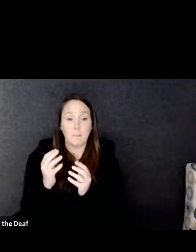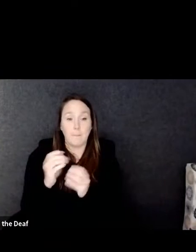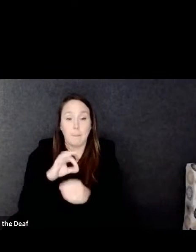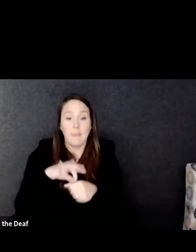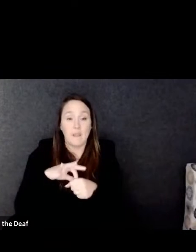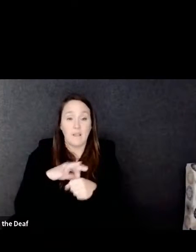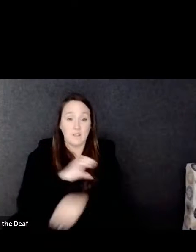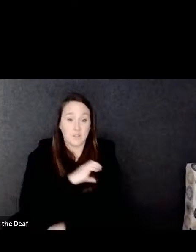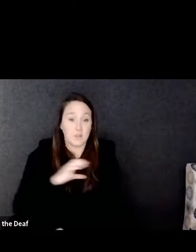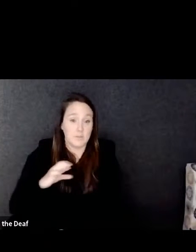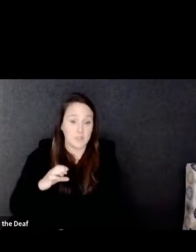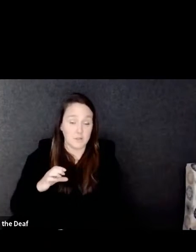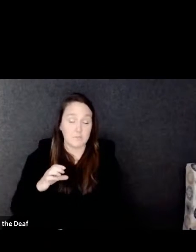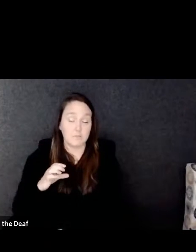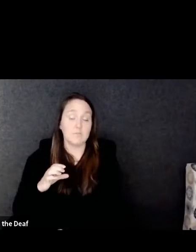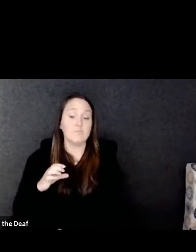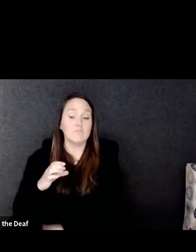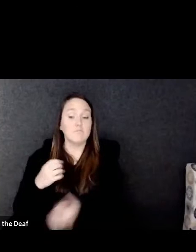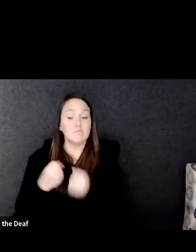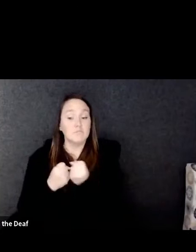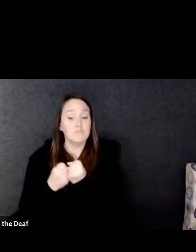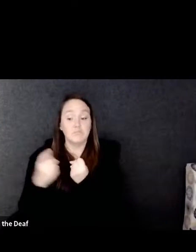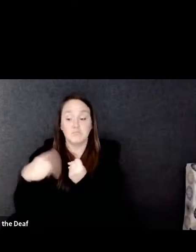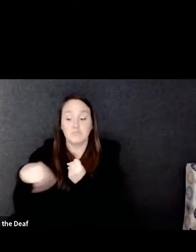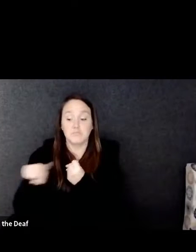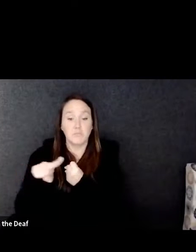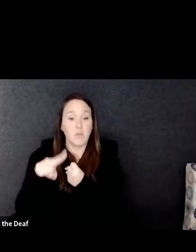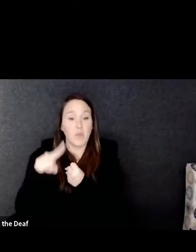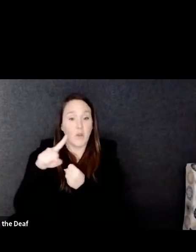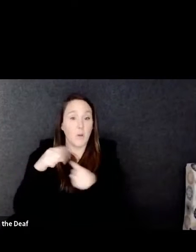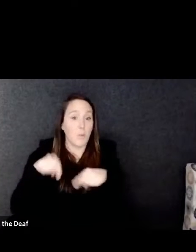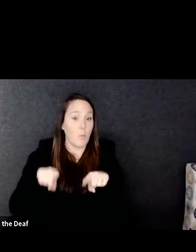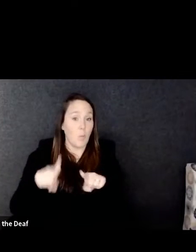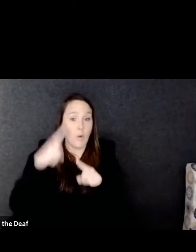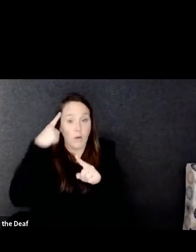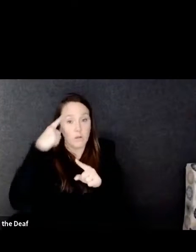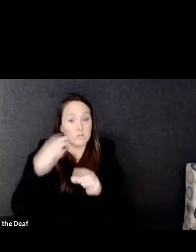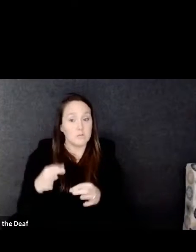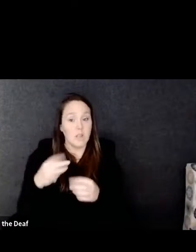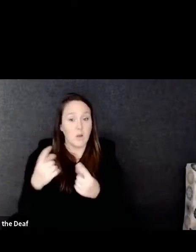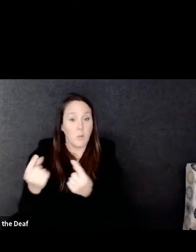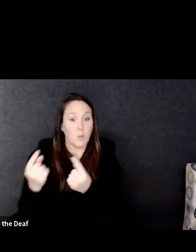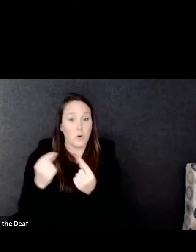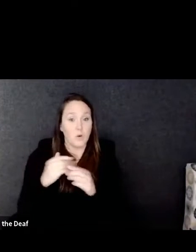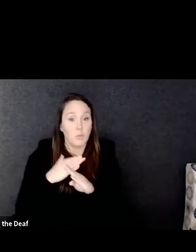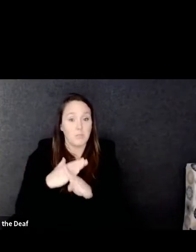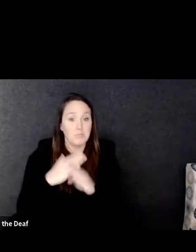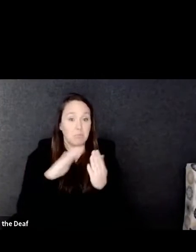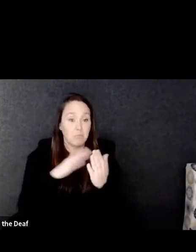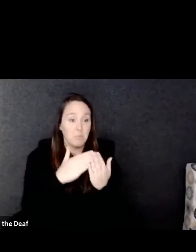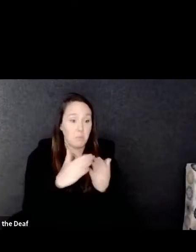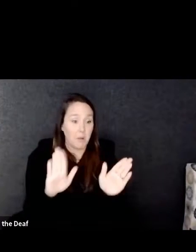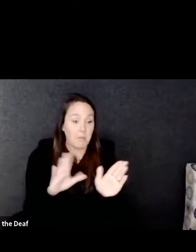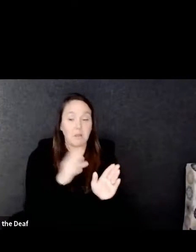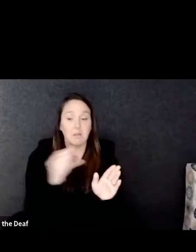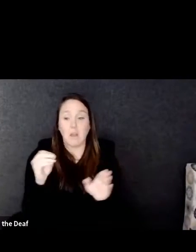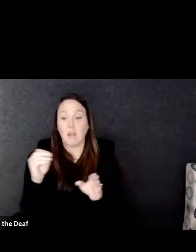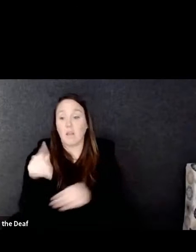Election Commission and supported them as they made decisions about what they needed to do to protect the public and protect their poll